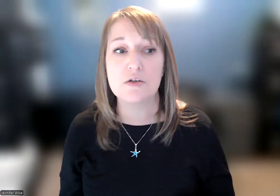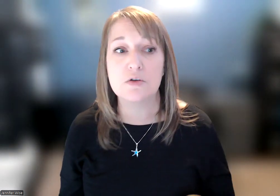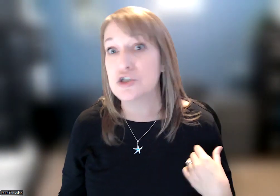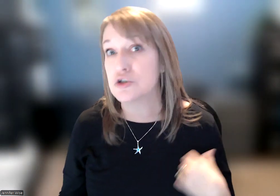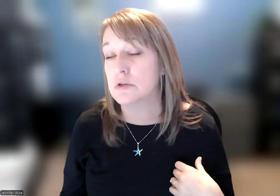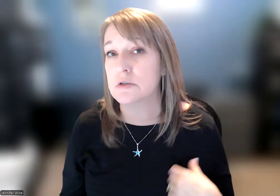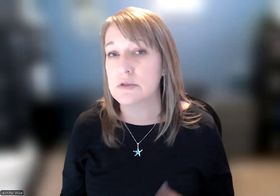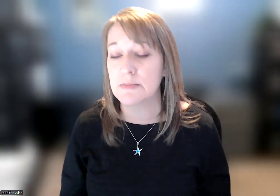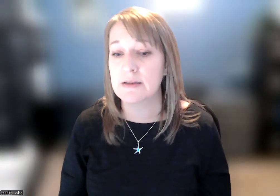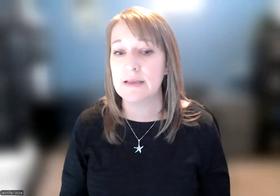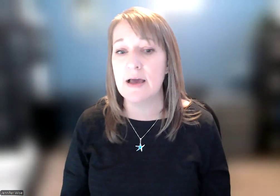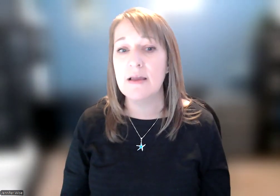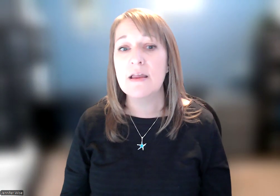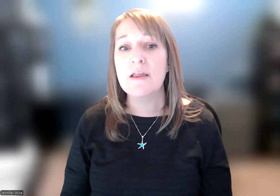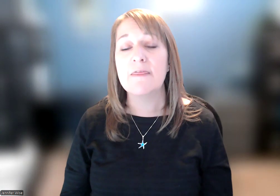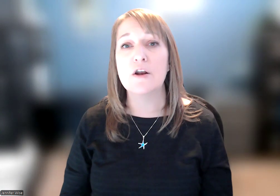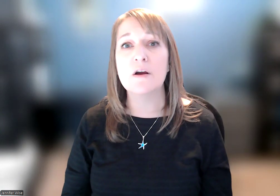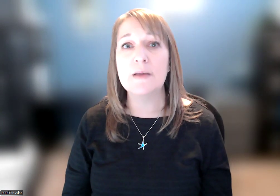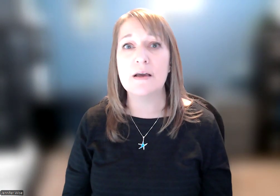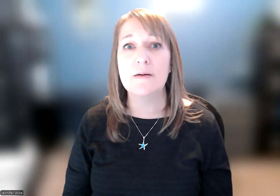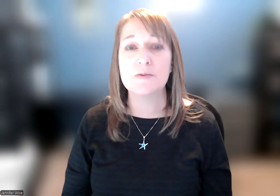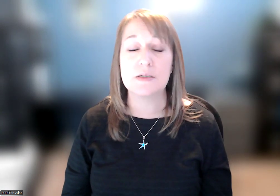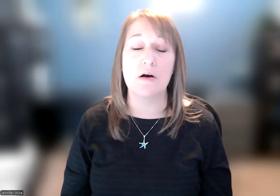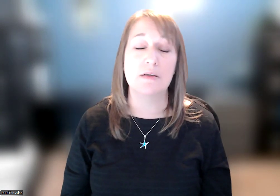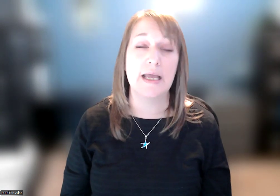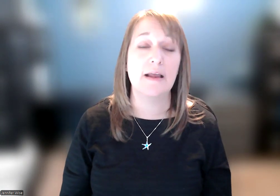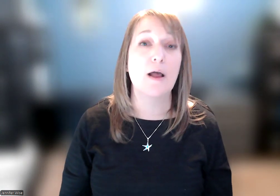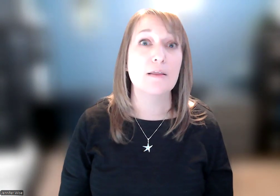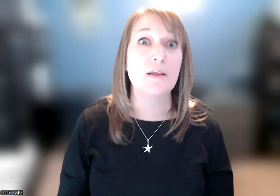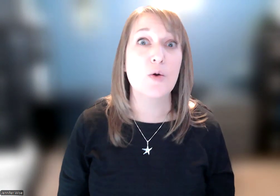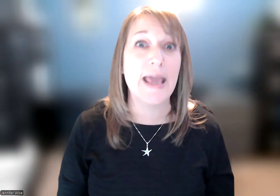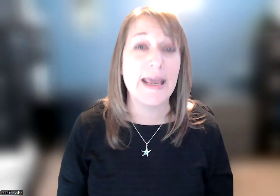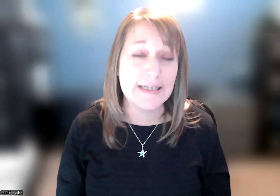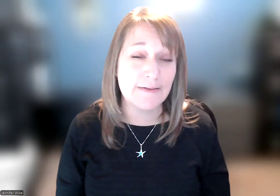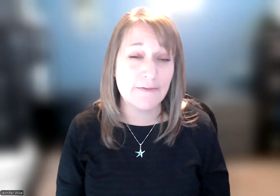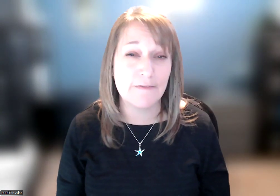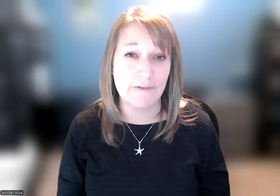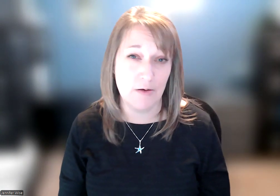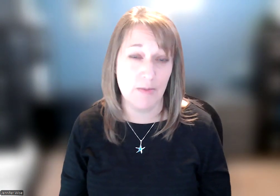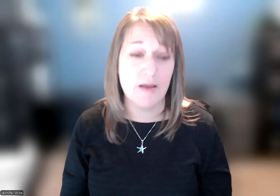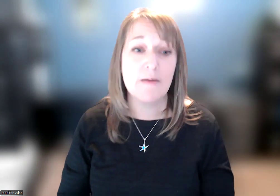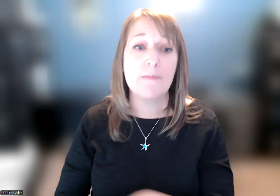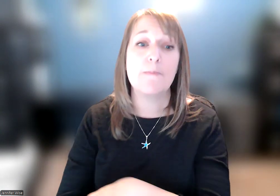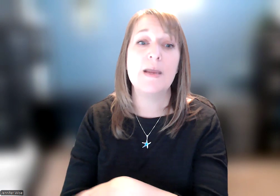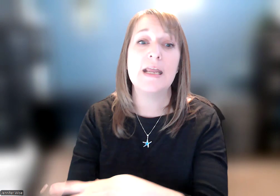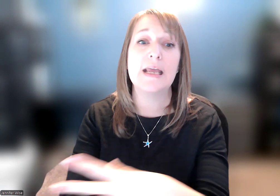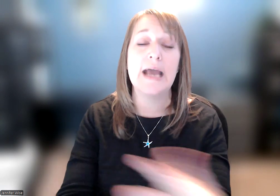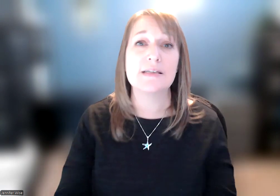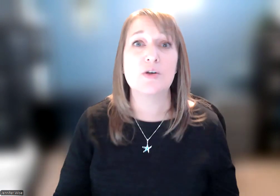or your shoulder hurts or something like that, then hurt becomes what's called a locative verb, meaning it has to go